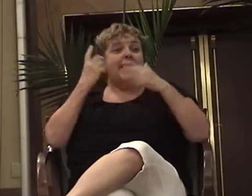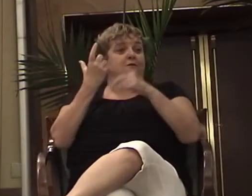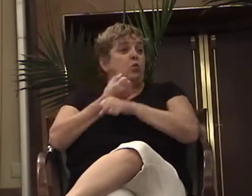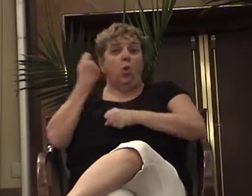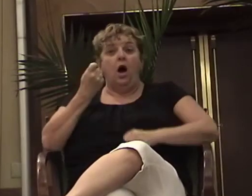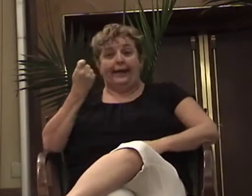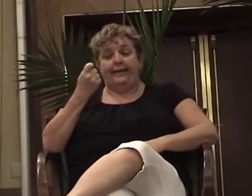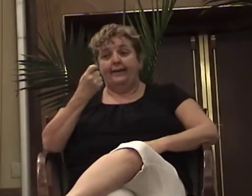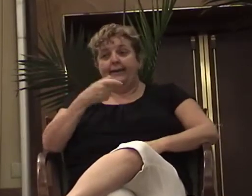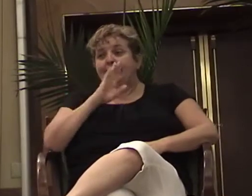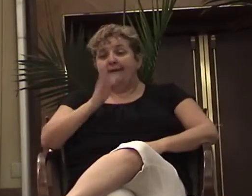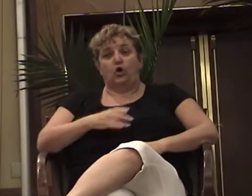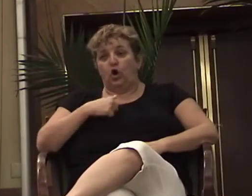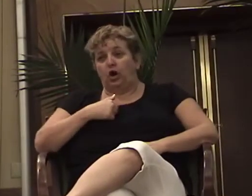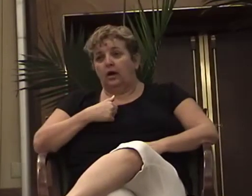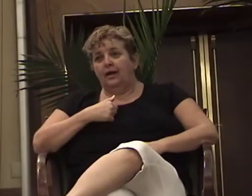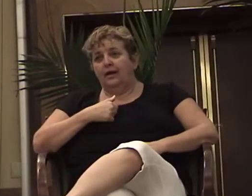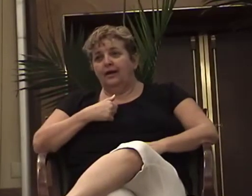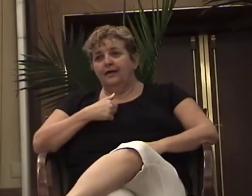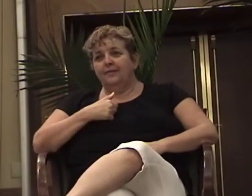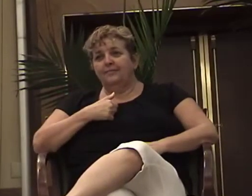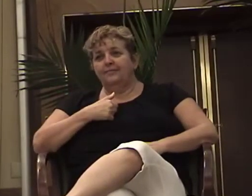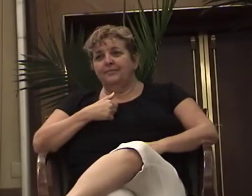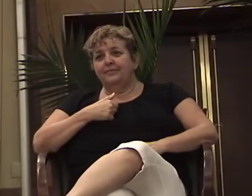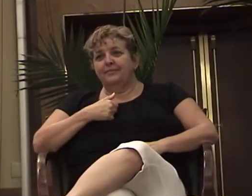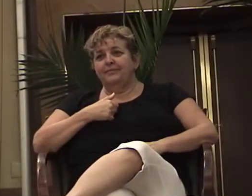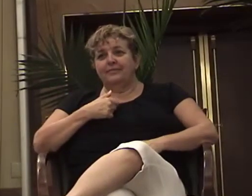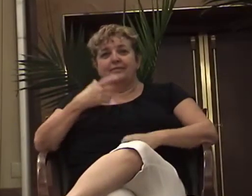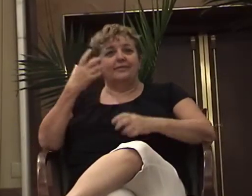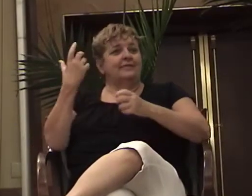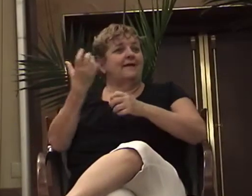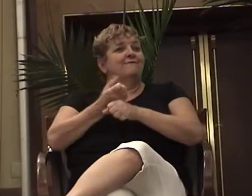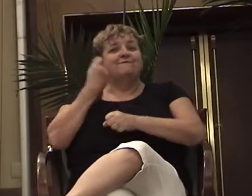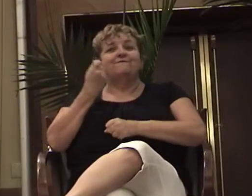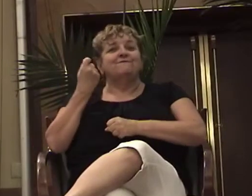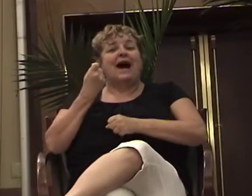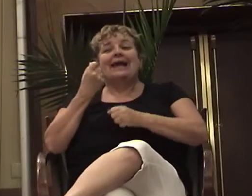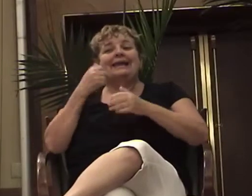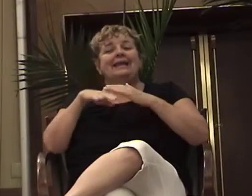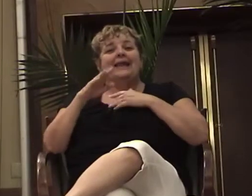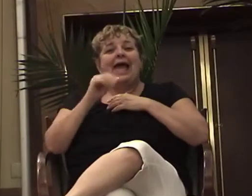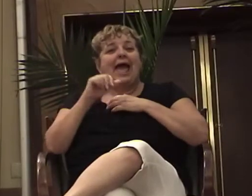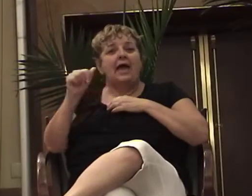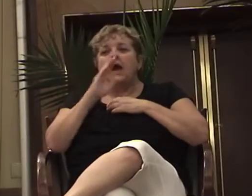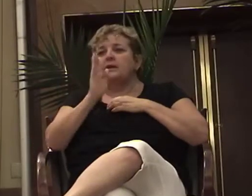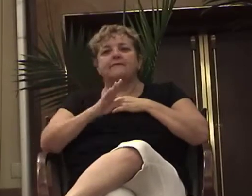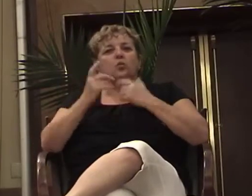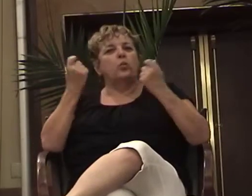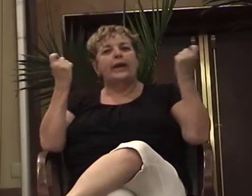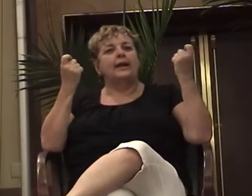I didn't even win a fight, the one I had in AA. I just can't fight. That's the bottom line. That's why the police are my friend today.